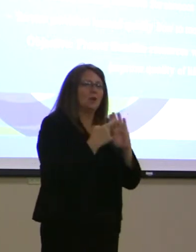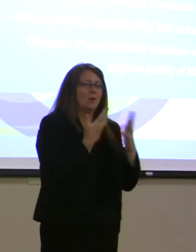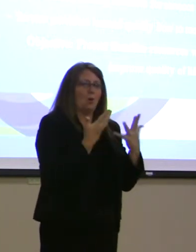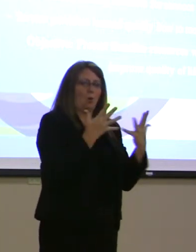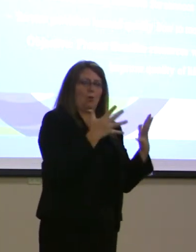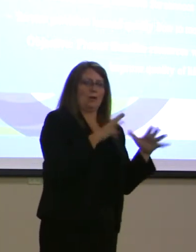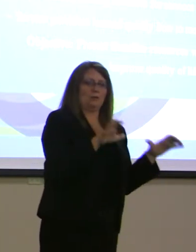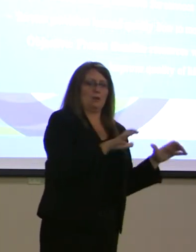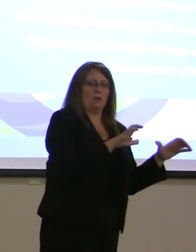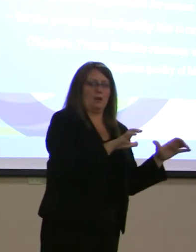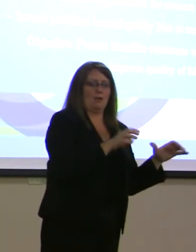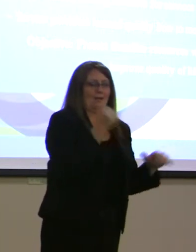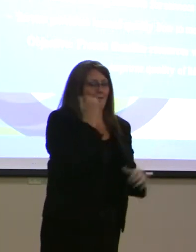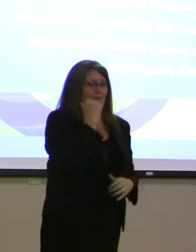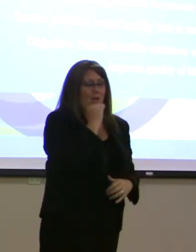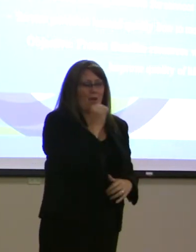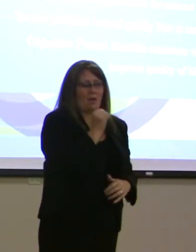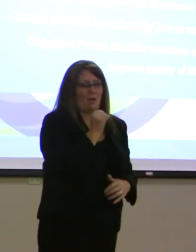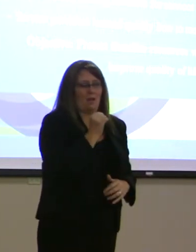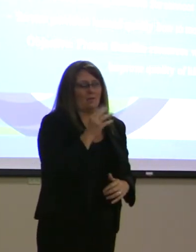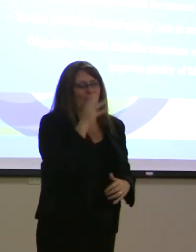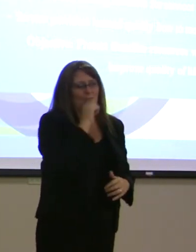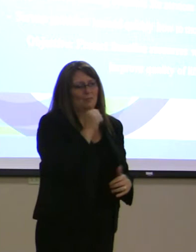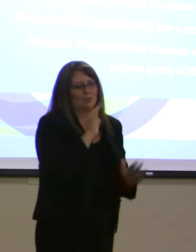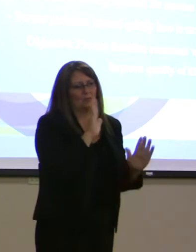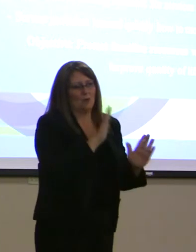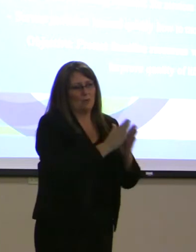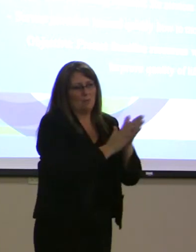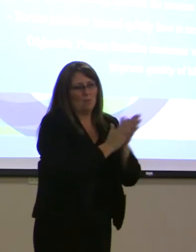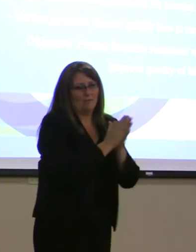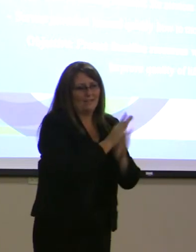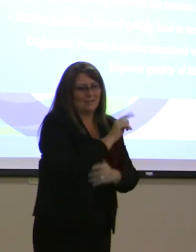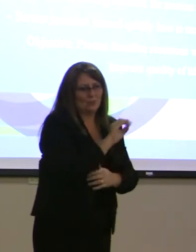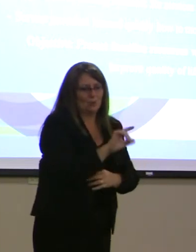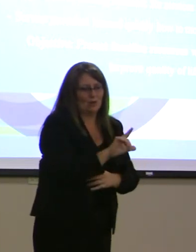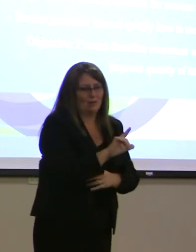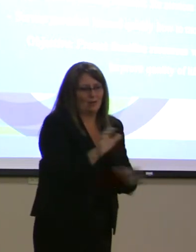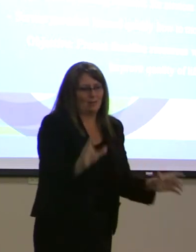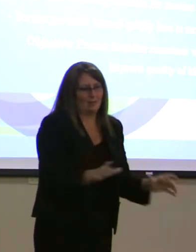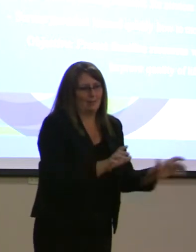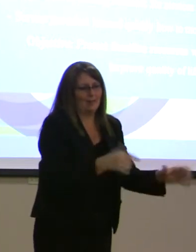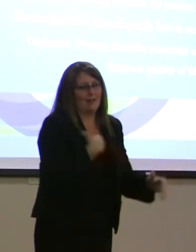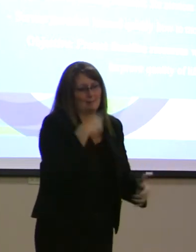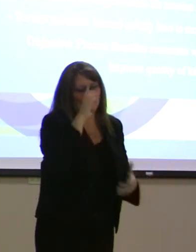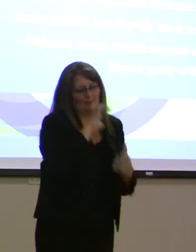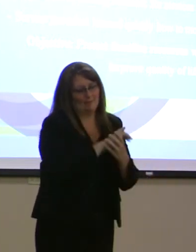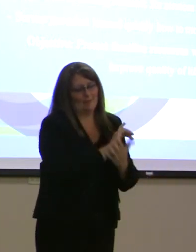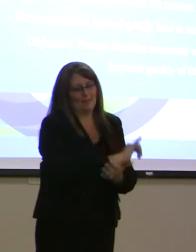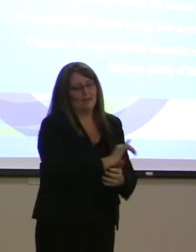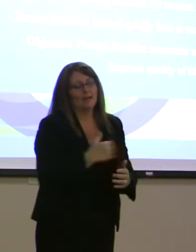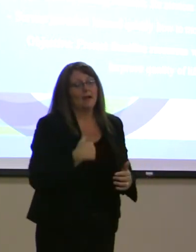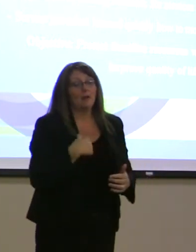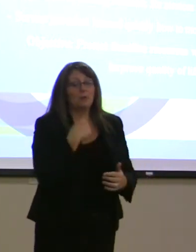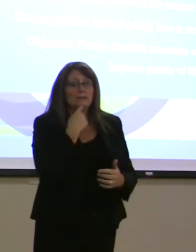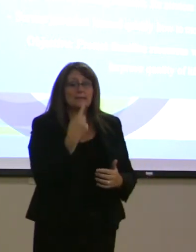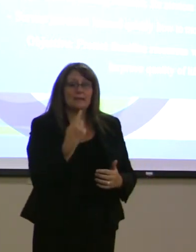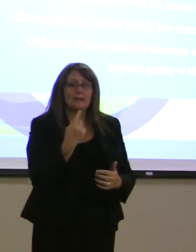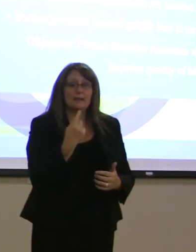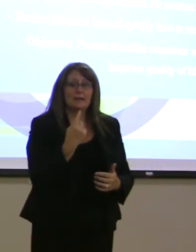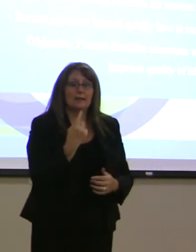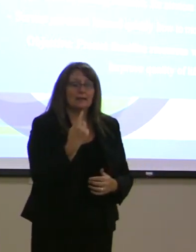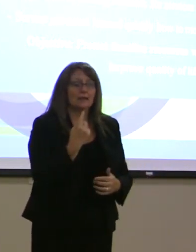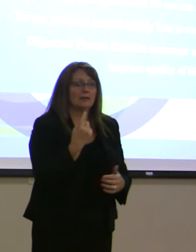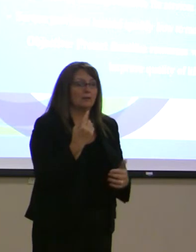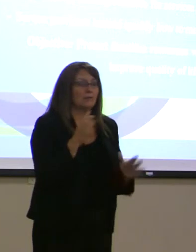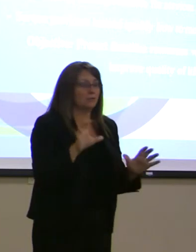And if you don't do that, you know, you're missing out on a great motivating tool, I believe. So I would say here they've done a